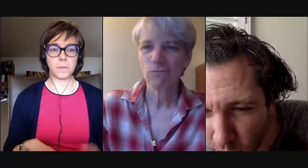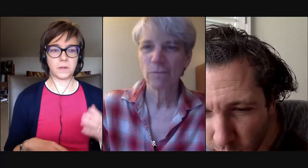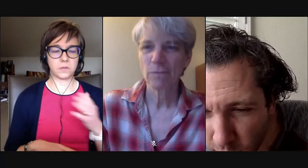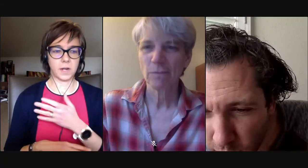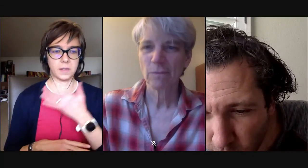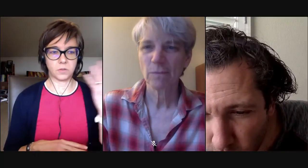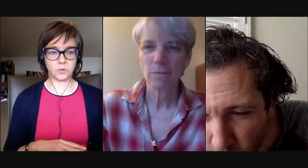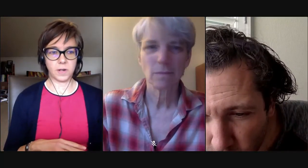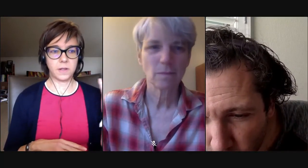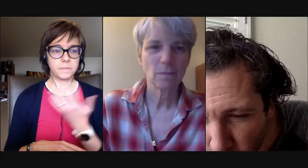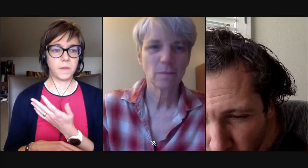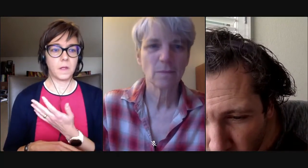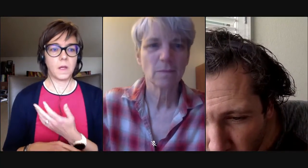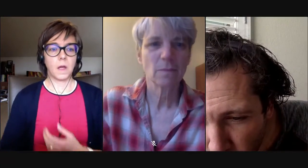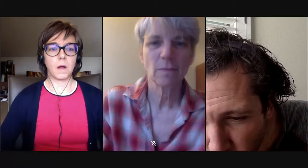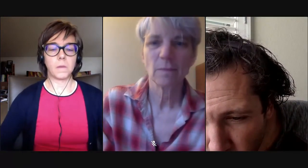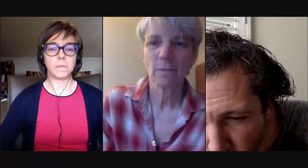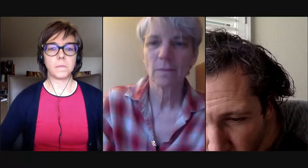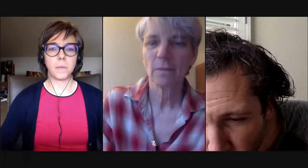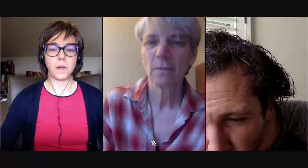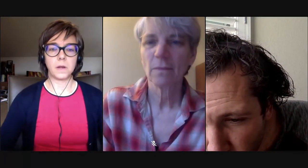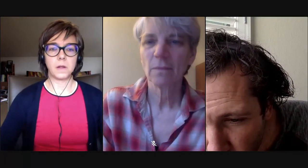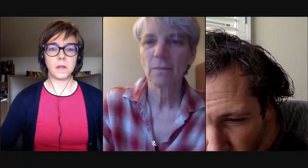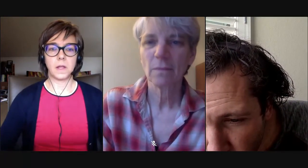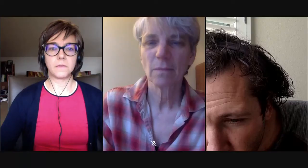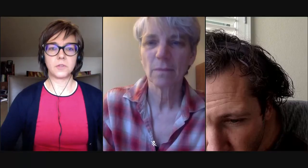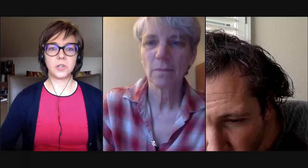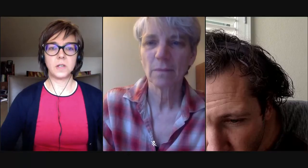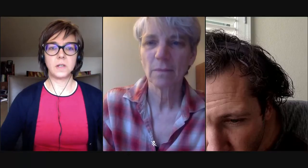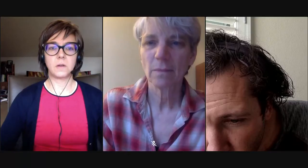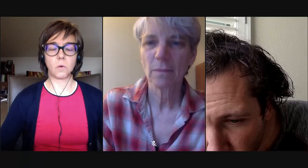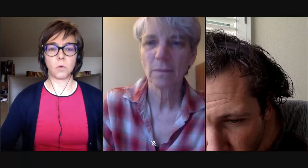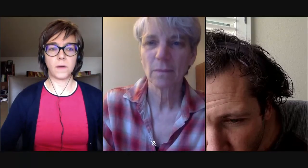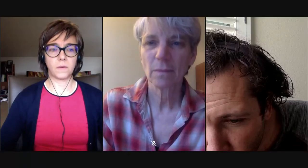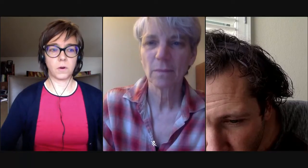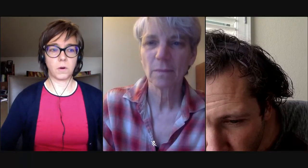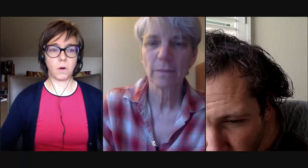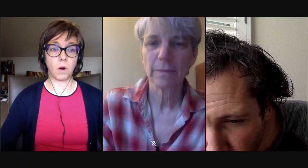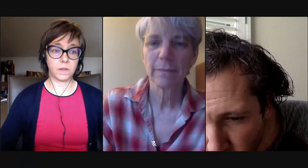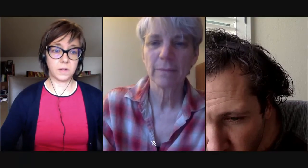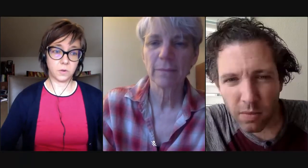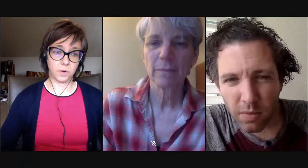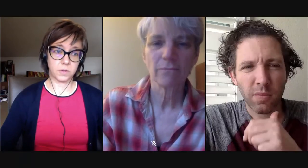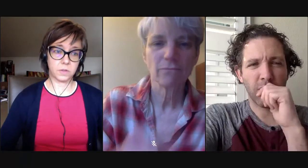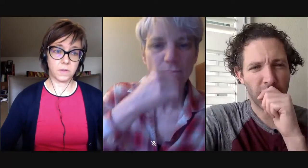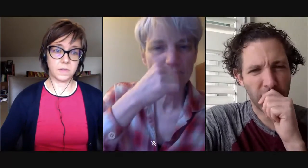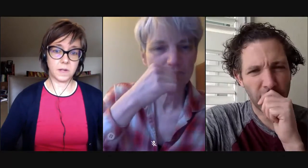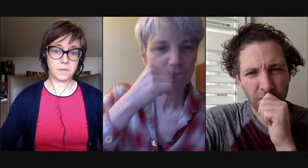because her hands are trailing. But if she or whoever are the interpreters on the day of